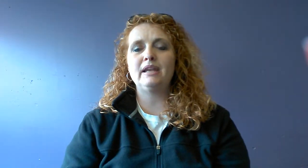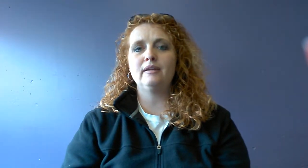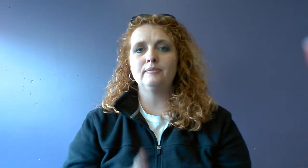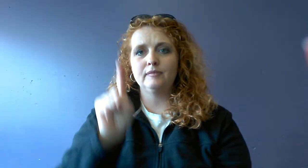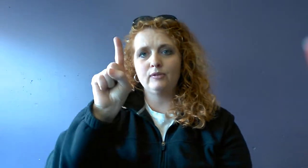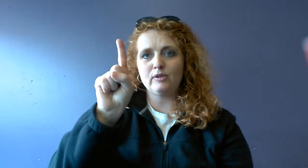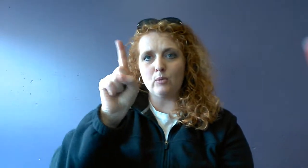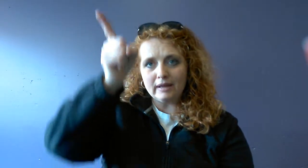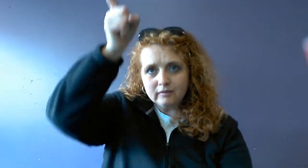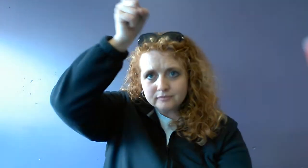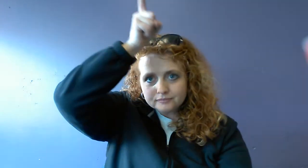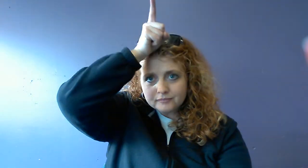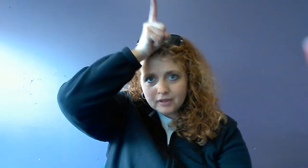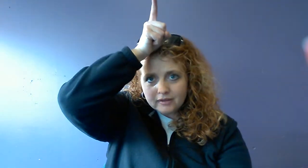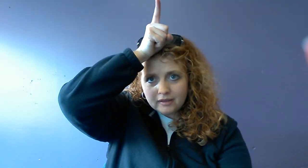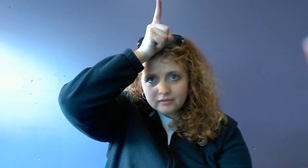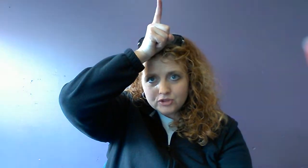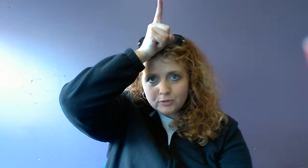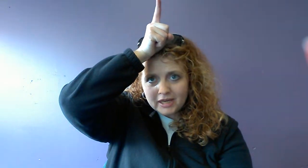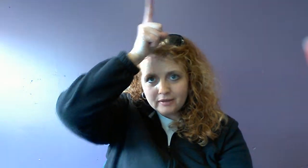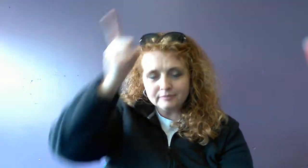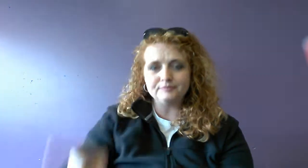Germany is with a one on the head. Germany.